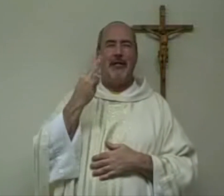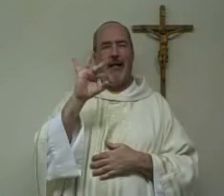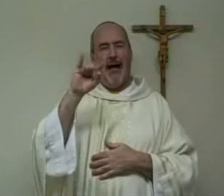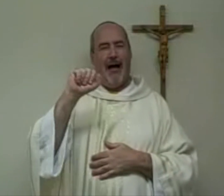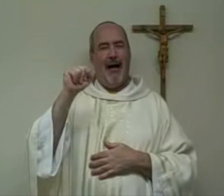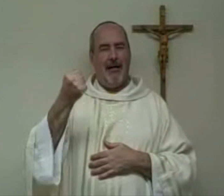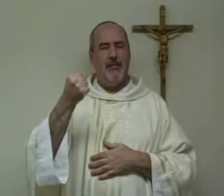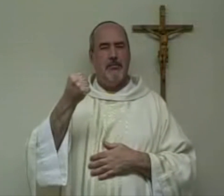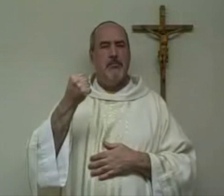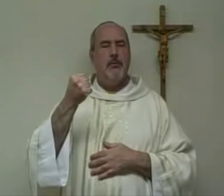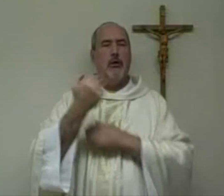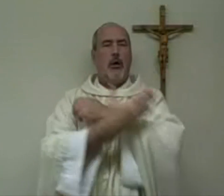baptism.